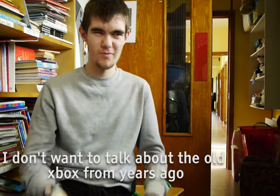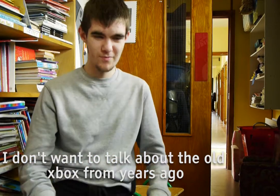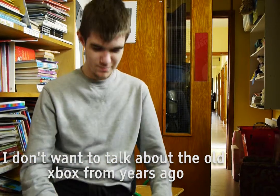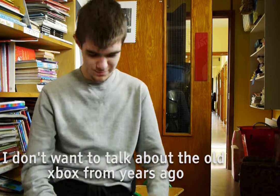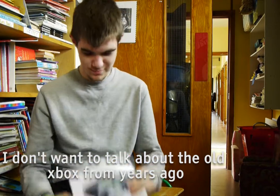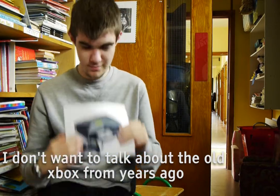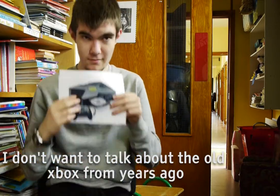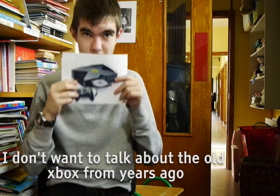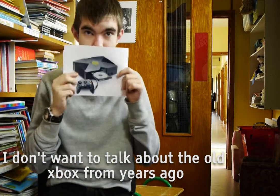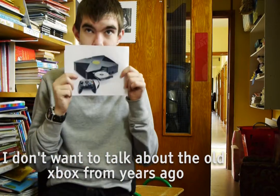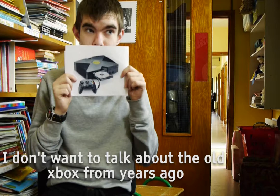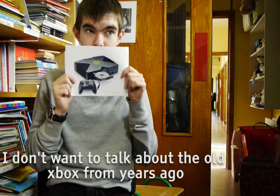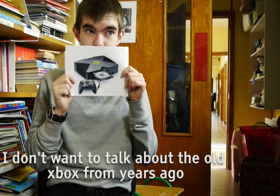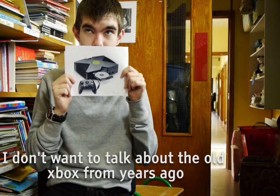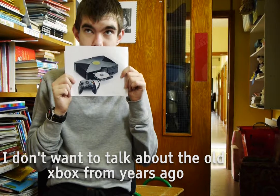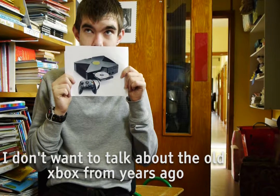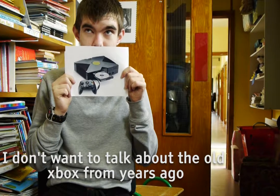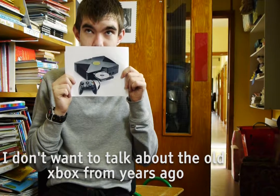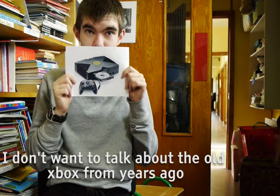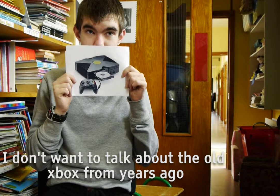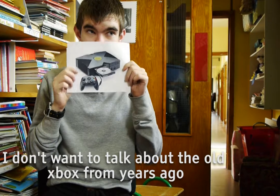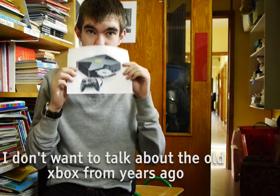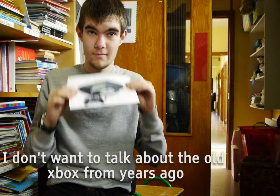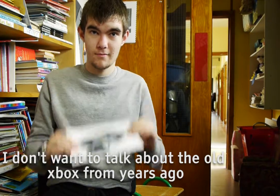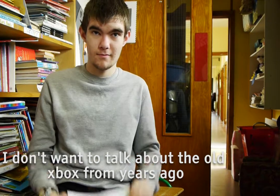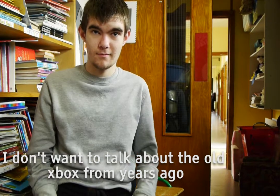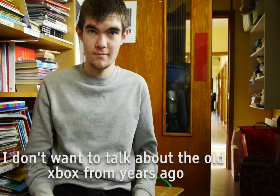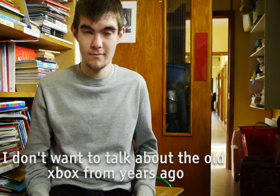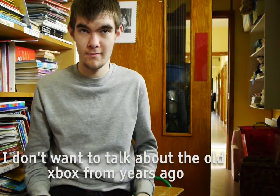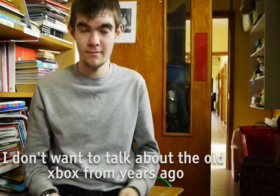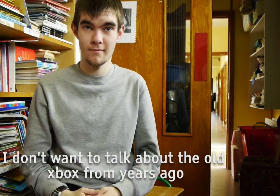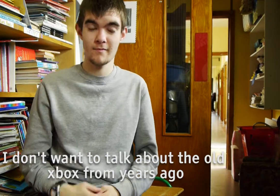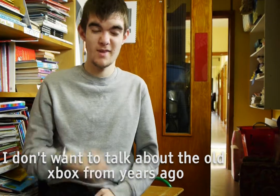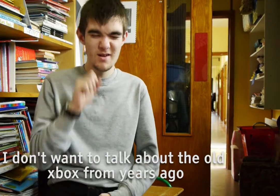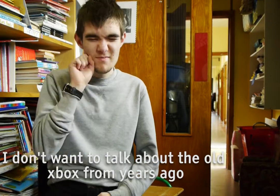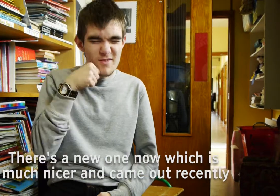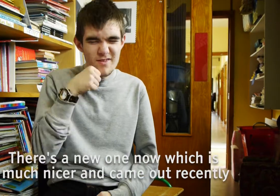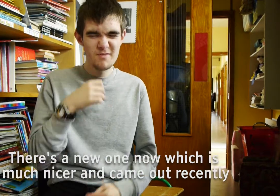I don't want to talk about this one so much. This is the old Xbox from 4 years ago.